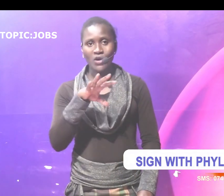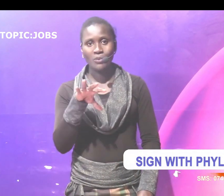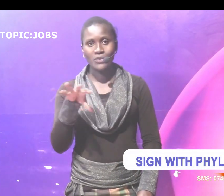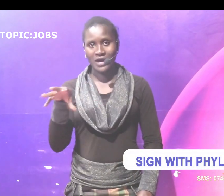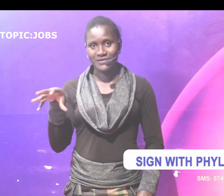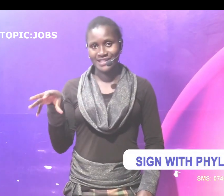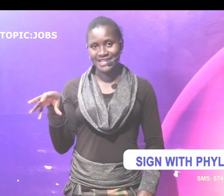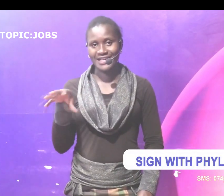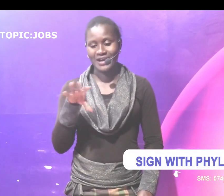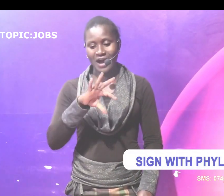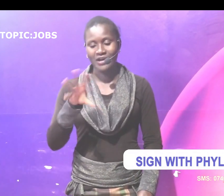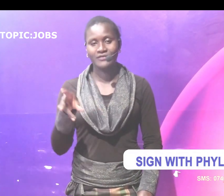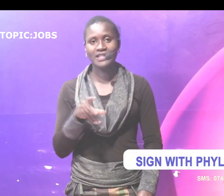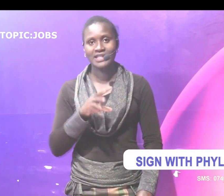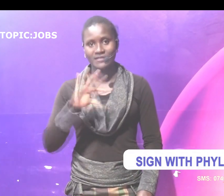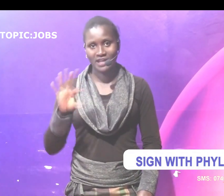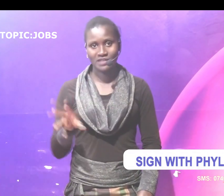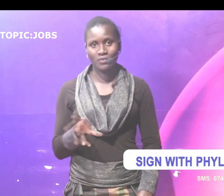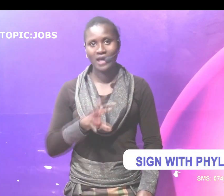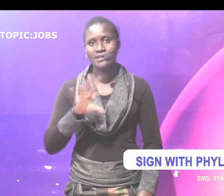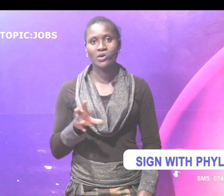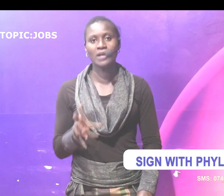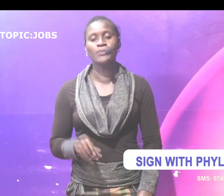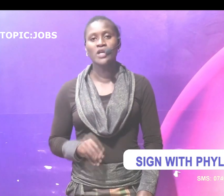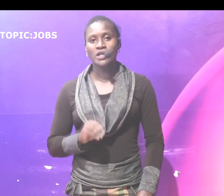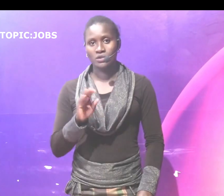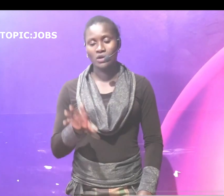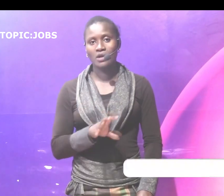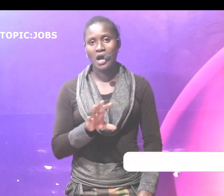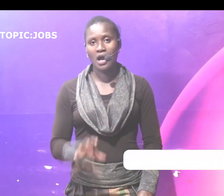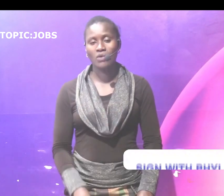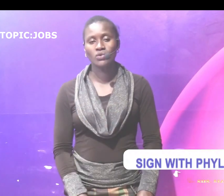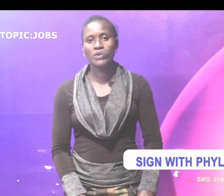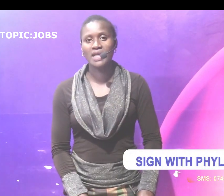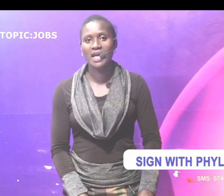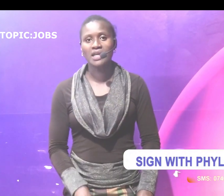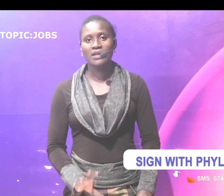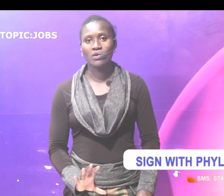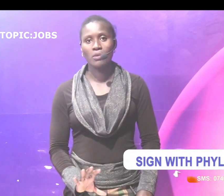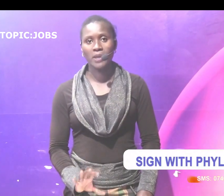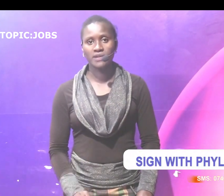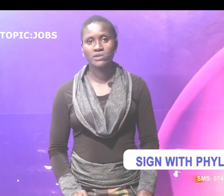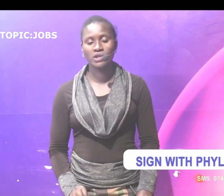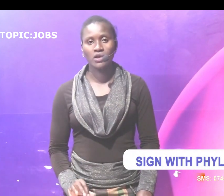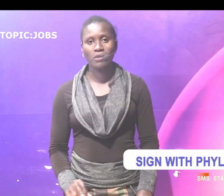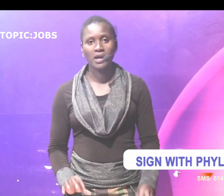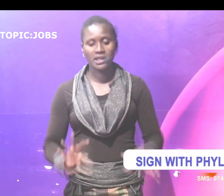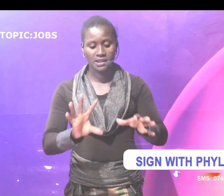have seen how I have just finger spelled slowly. So how do we sign the corporate? So the corporate, it is like